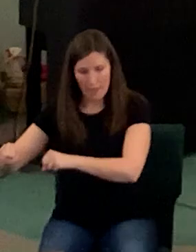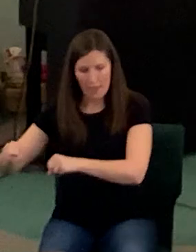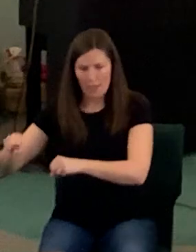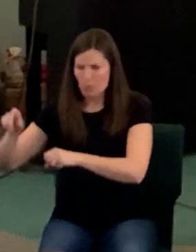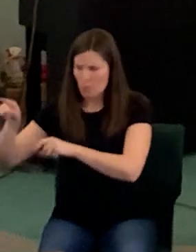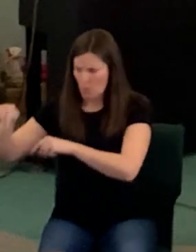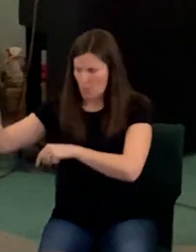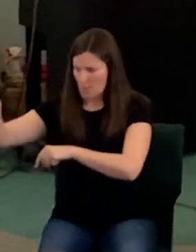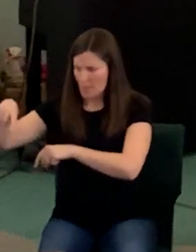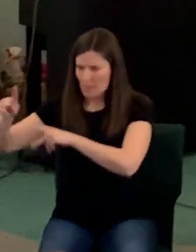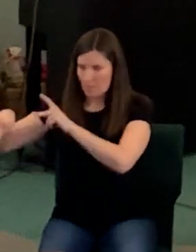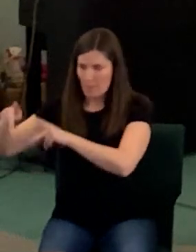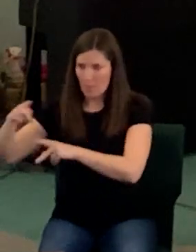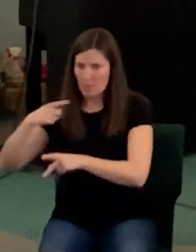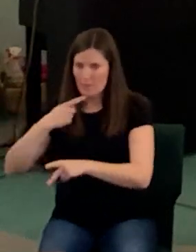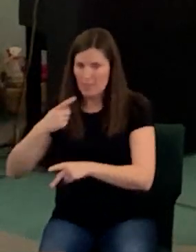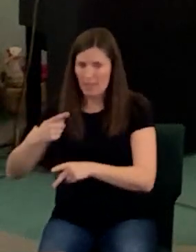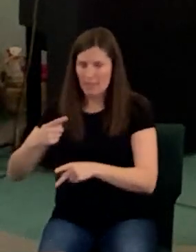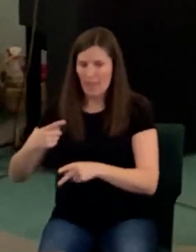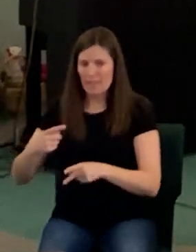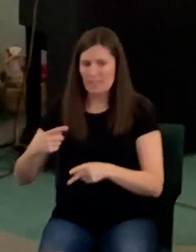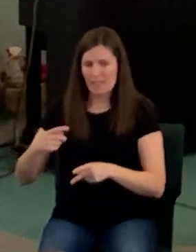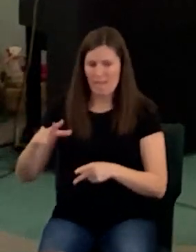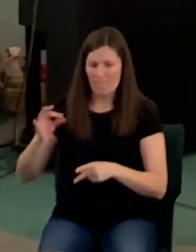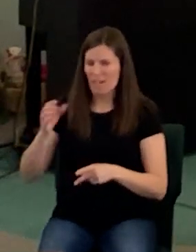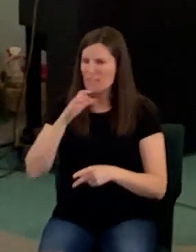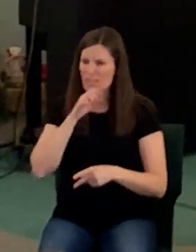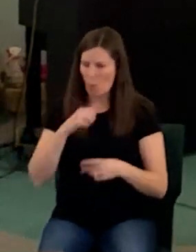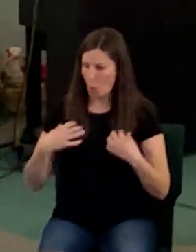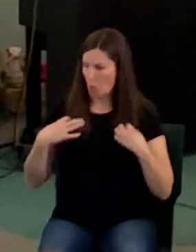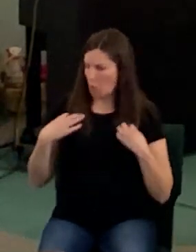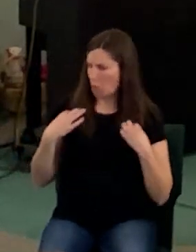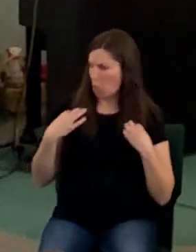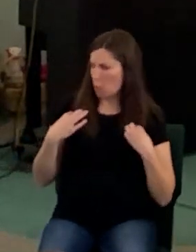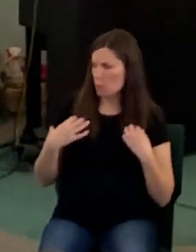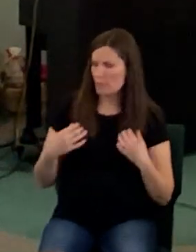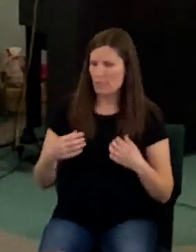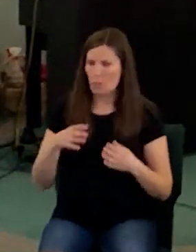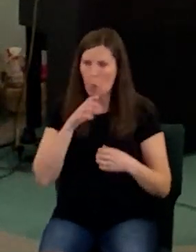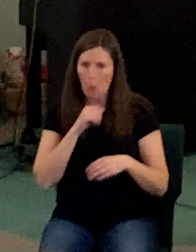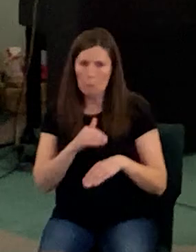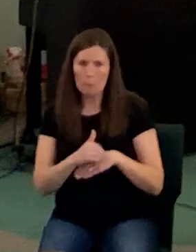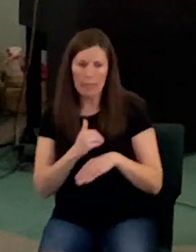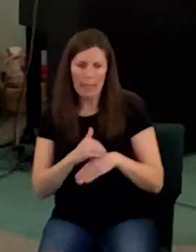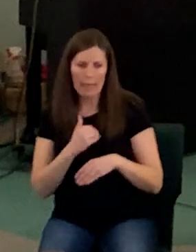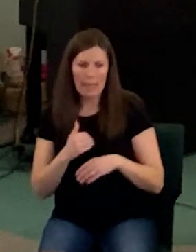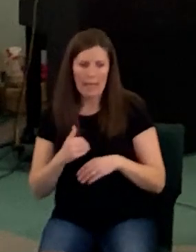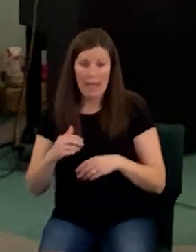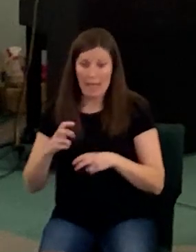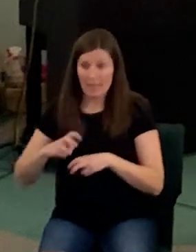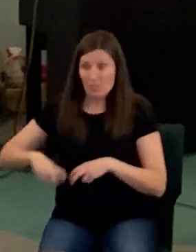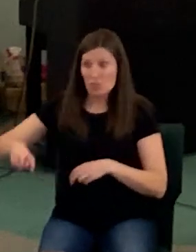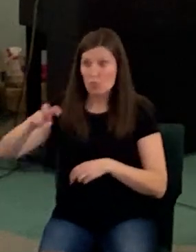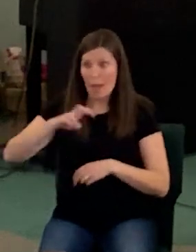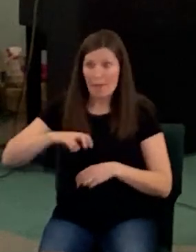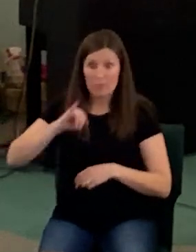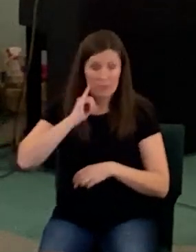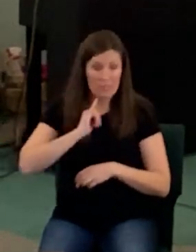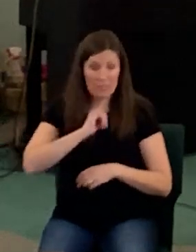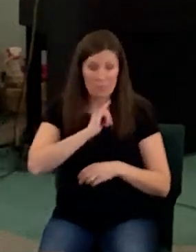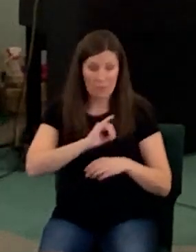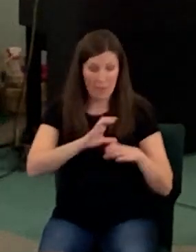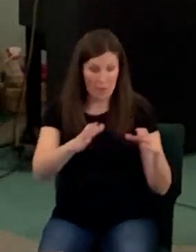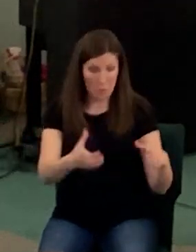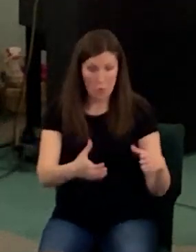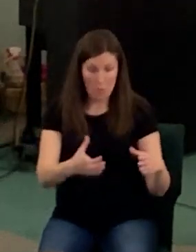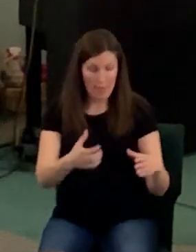old, beat up clothes. Let's find some old, moldy bread. And we're going to travel to the Israelites. And we're going to say, we're